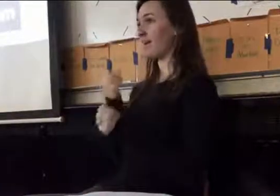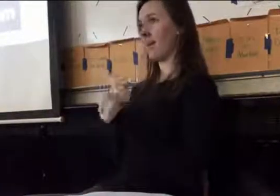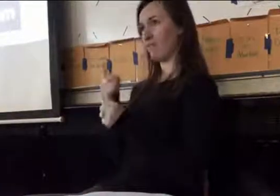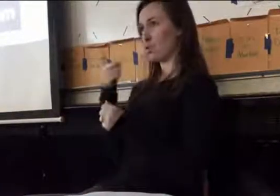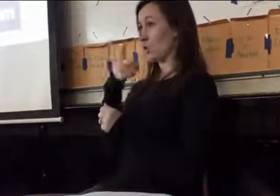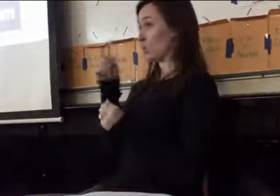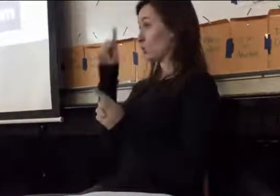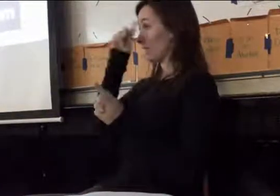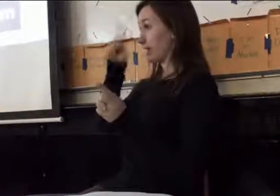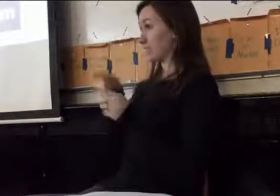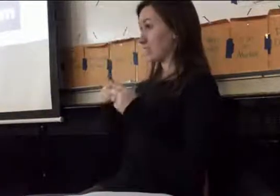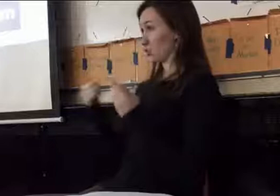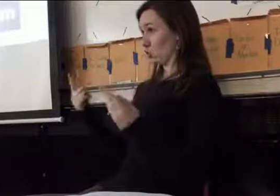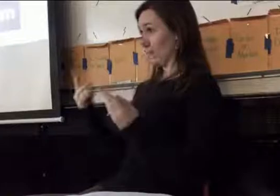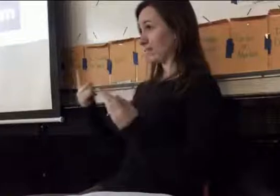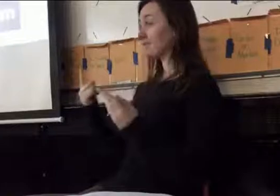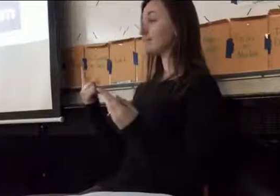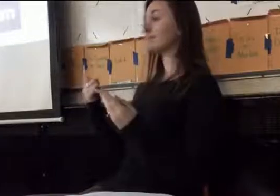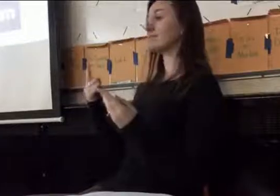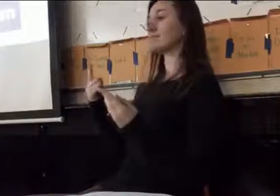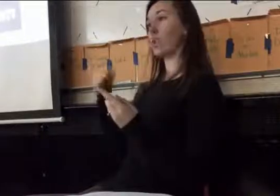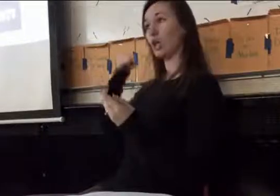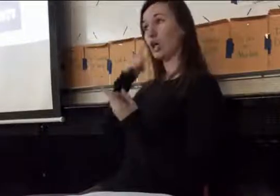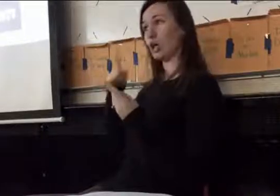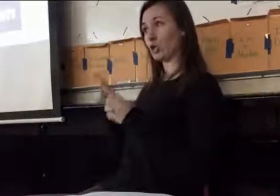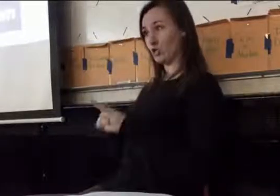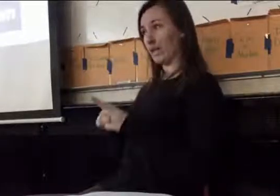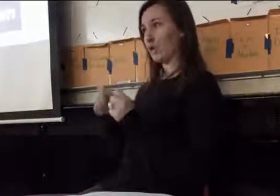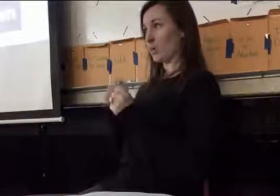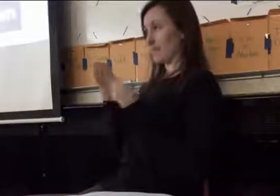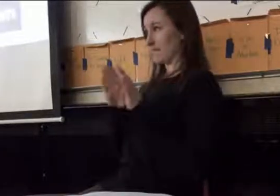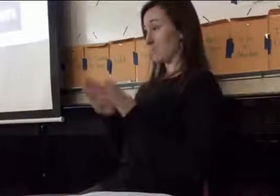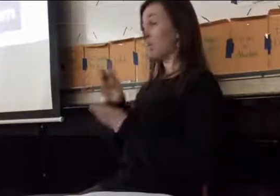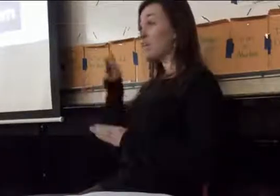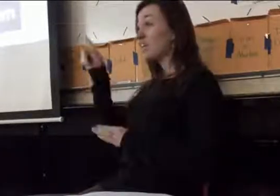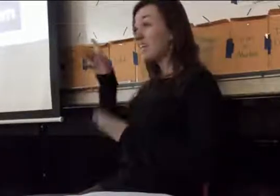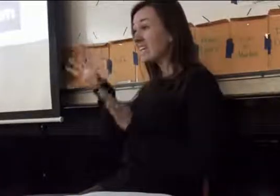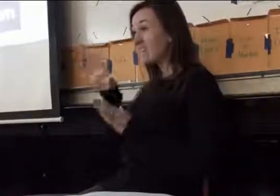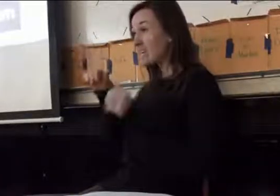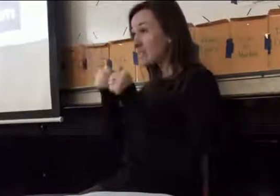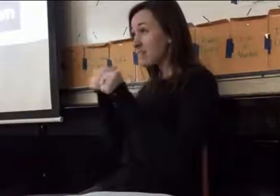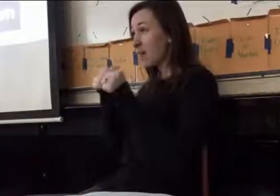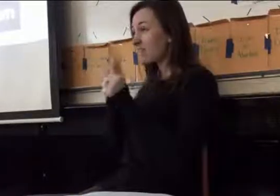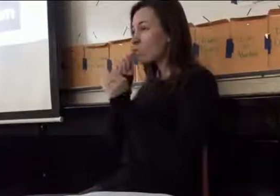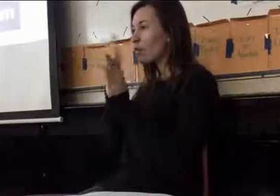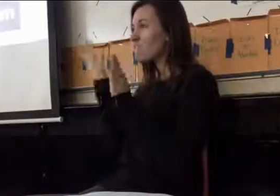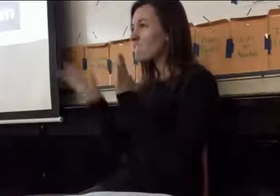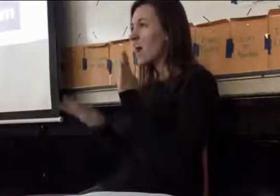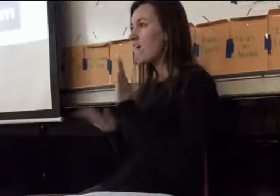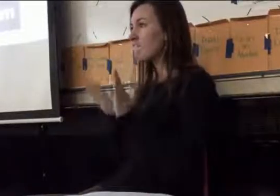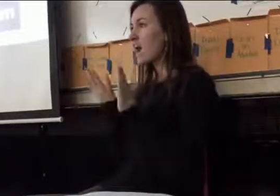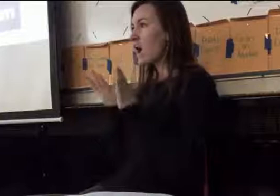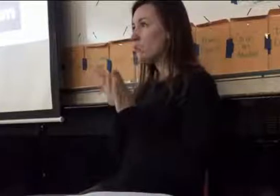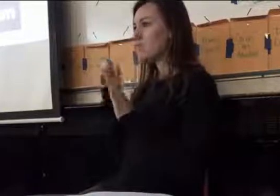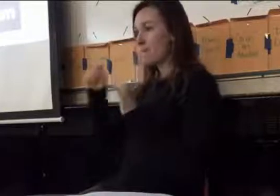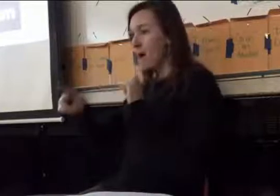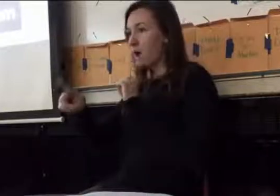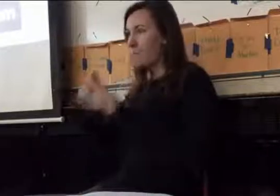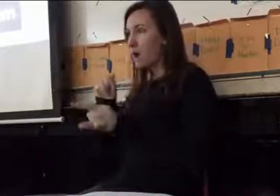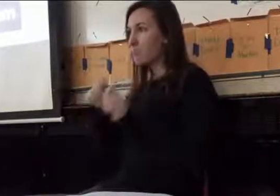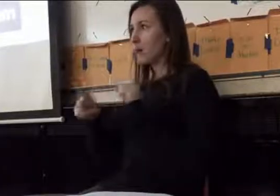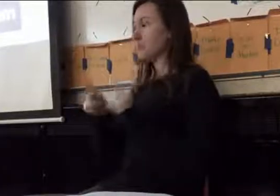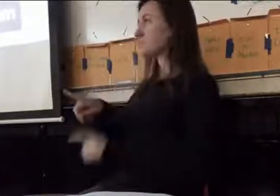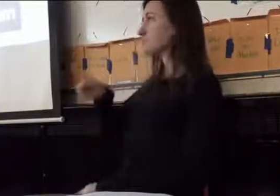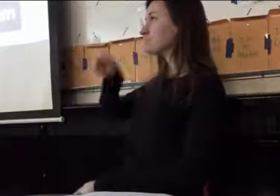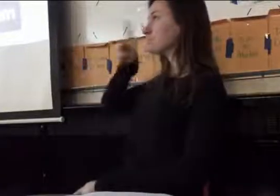opinion on Martin Shkreli. Martin Shkreli does this, by the way, for 5 hours. So they constantly ask him questions. He never actually